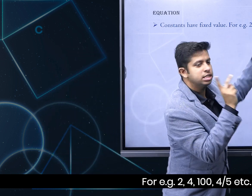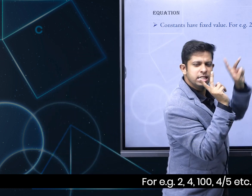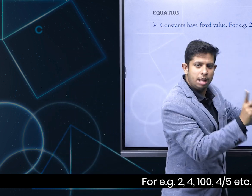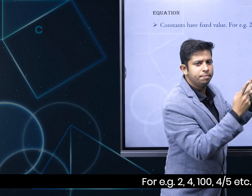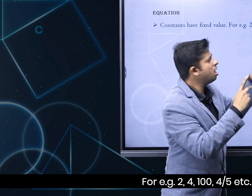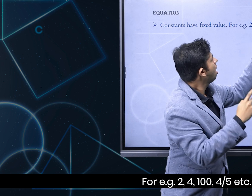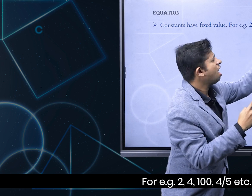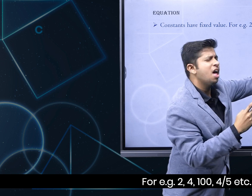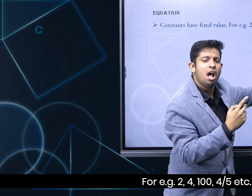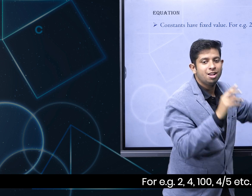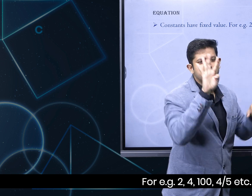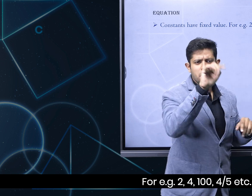etc.